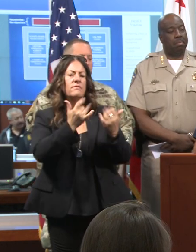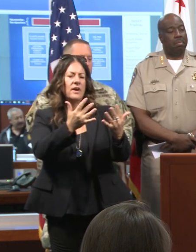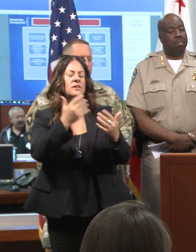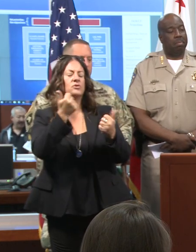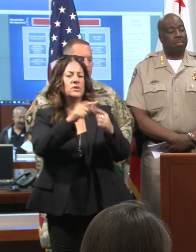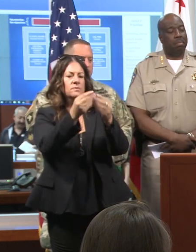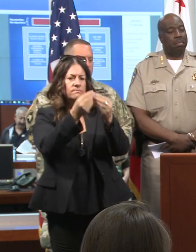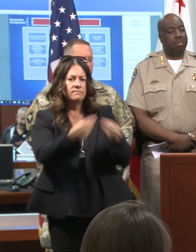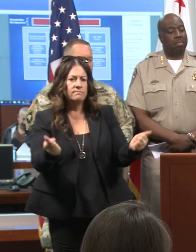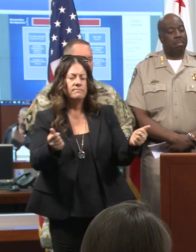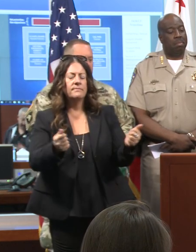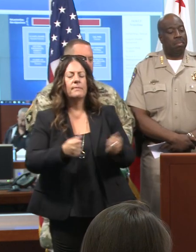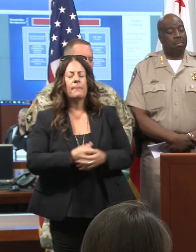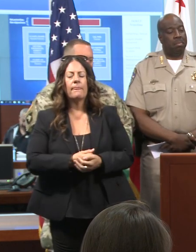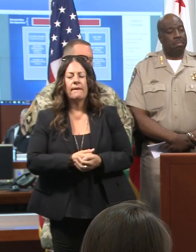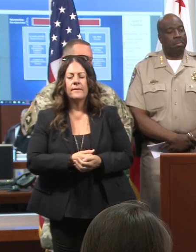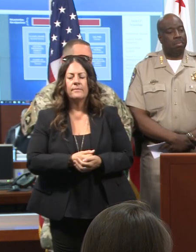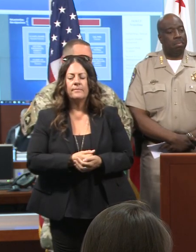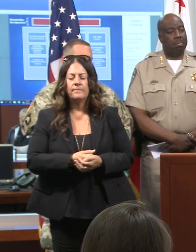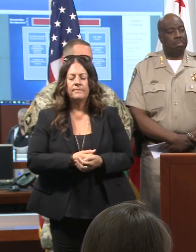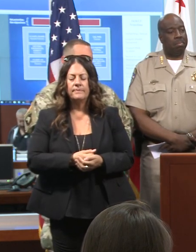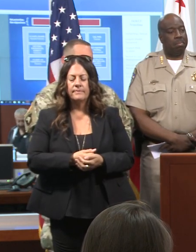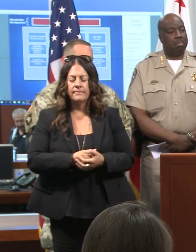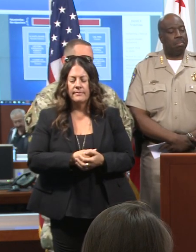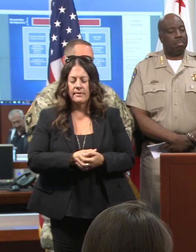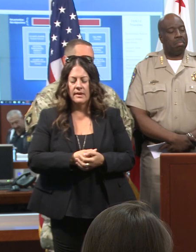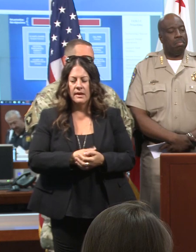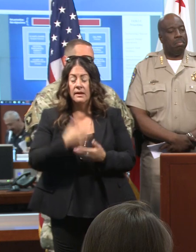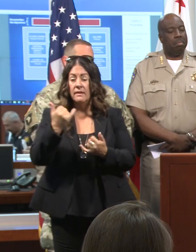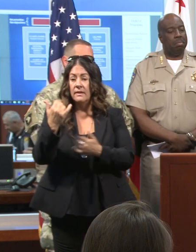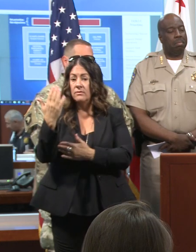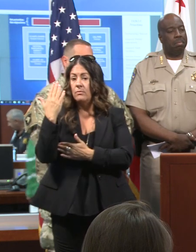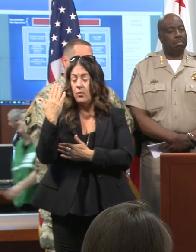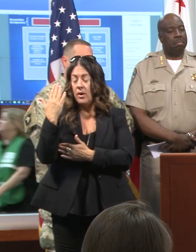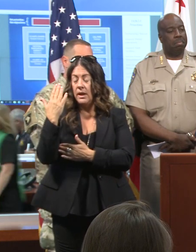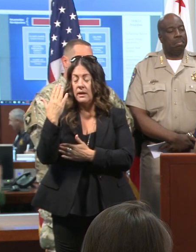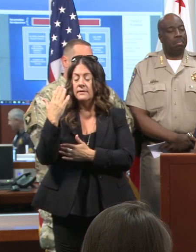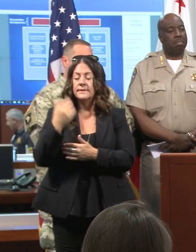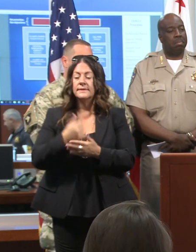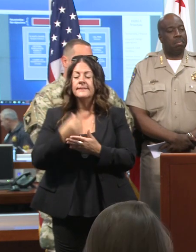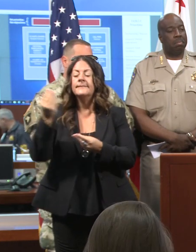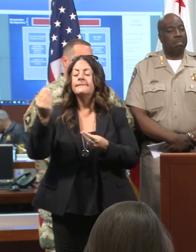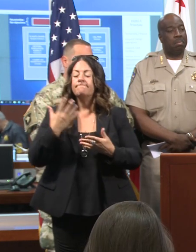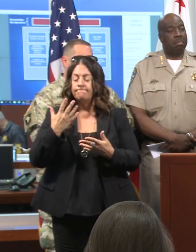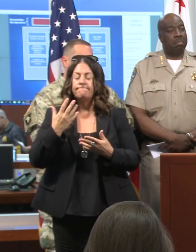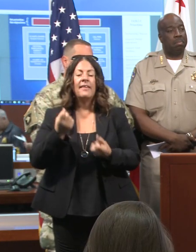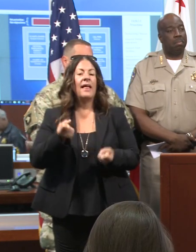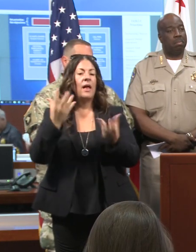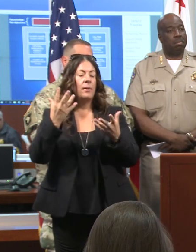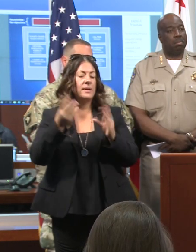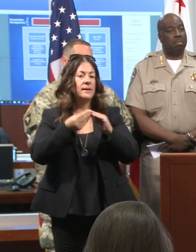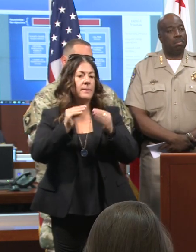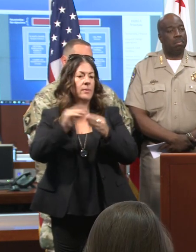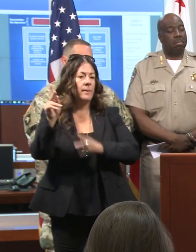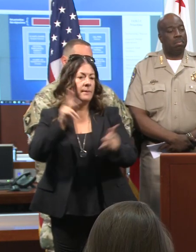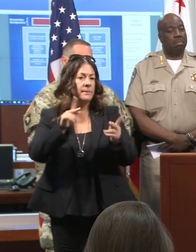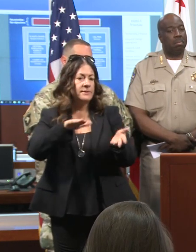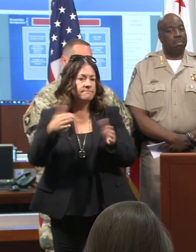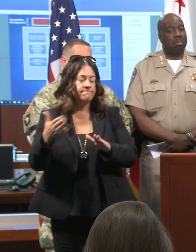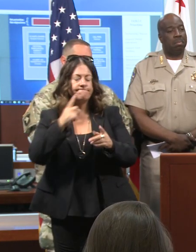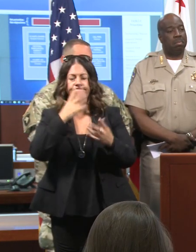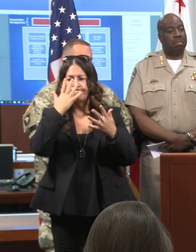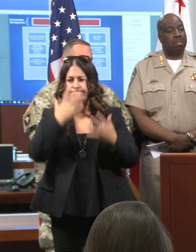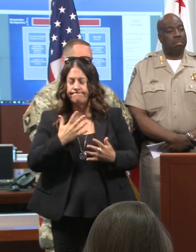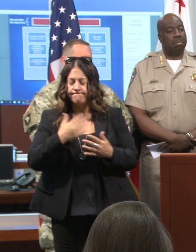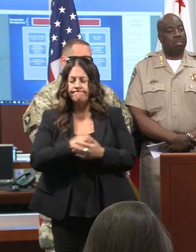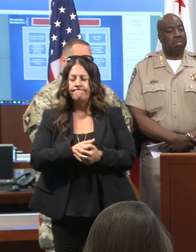out. We are this morning updated the fatalities on these fires, and I'm sad to report that this